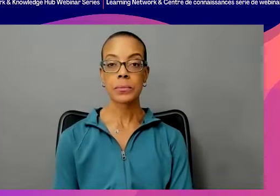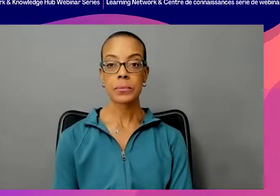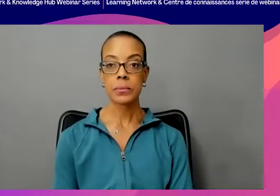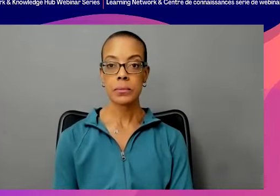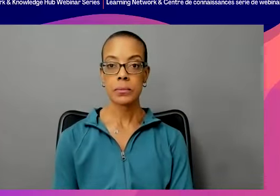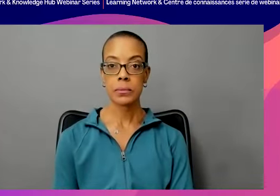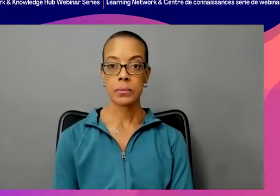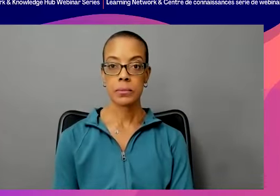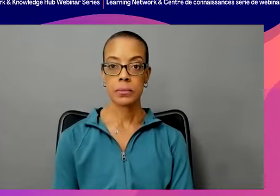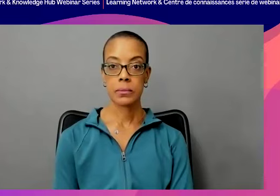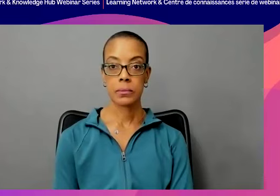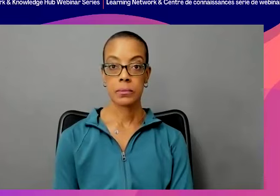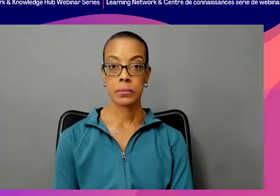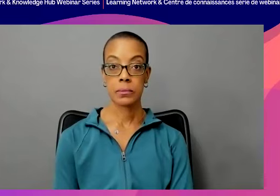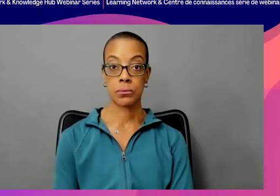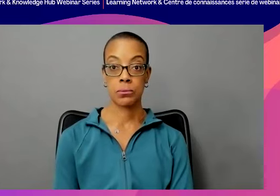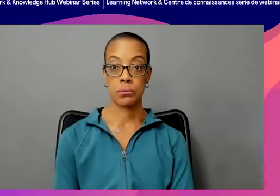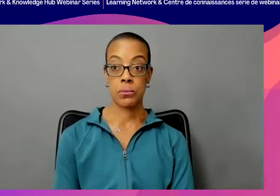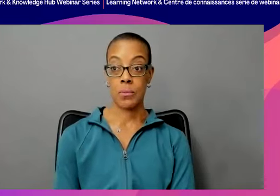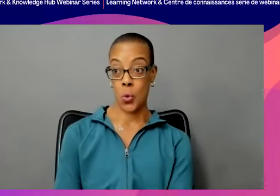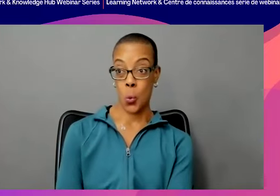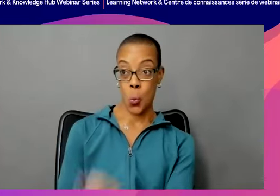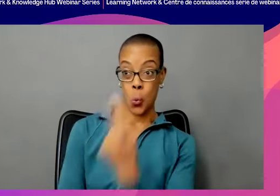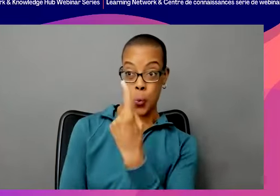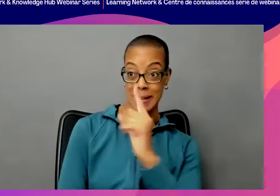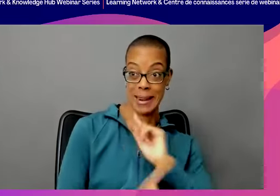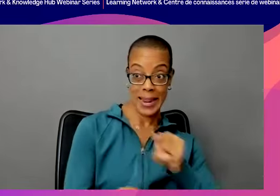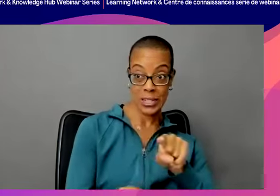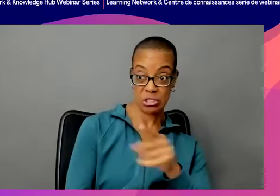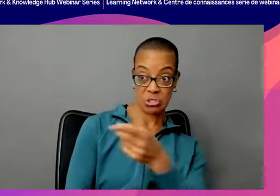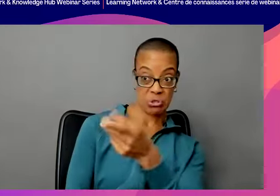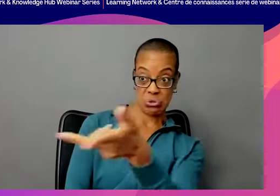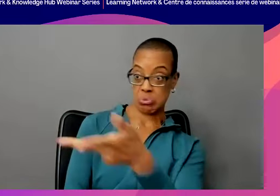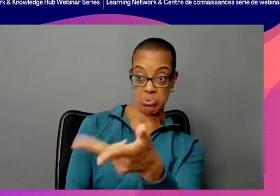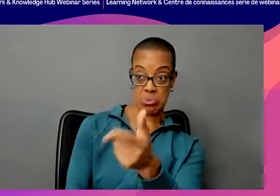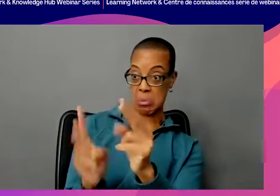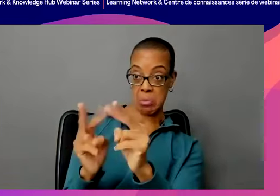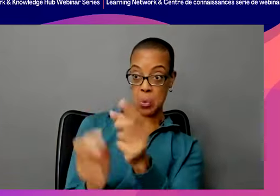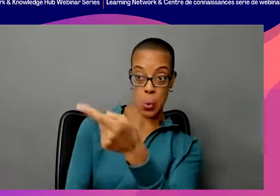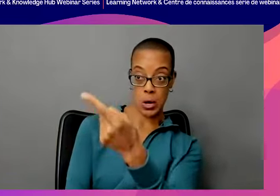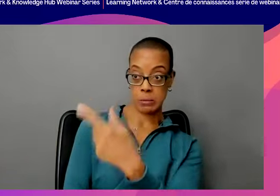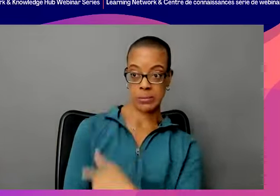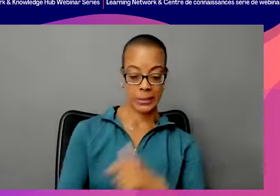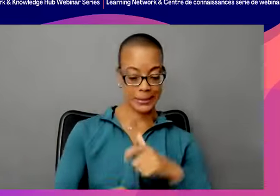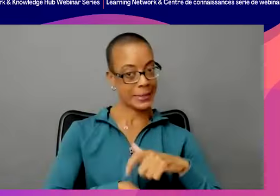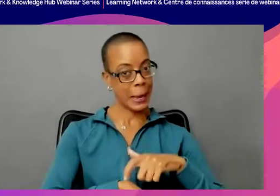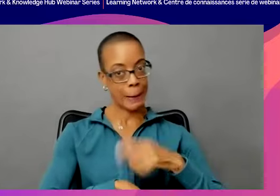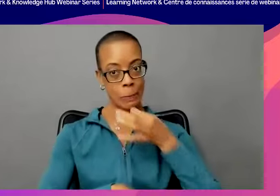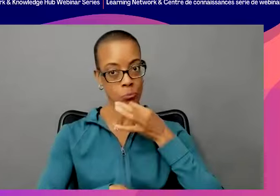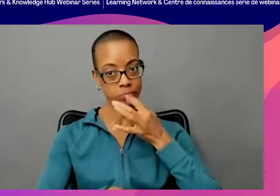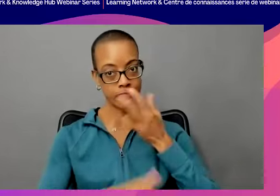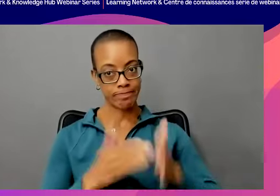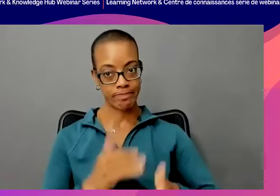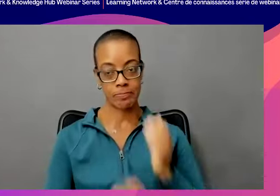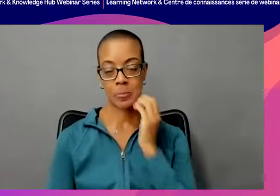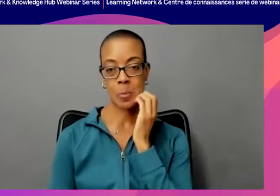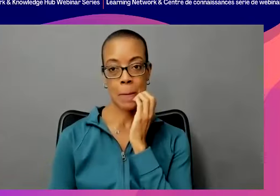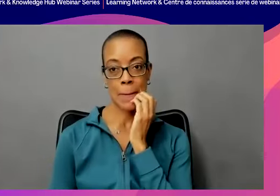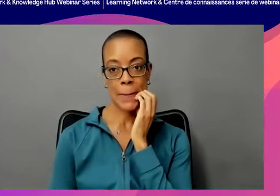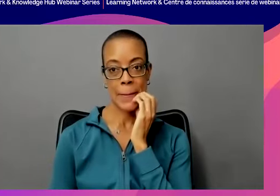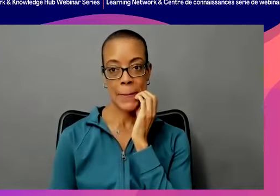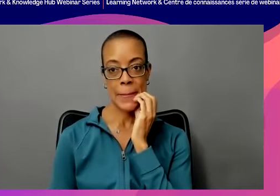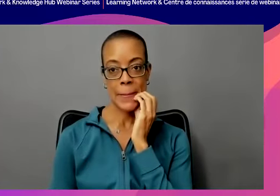And maybe if one of you can just answer, because I am aware of the time. And I could just put it